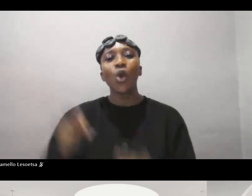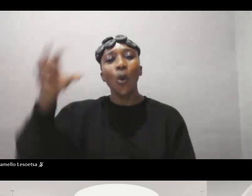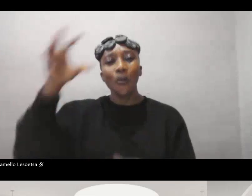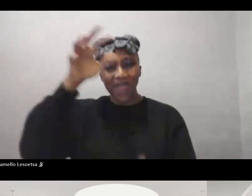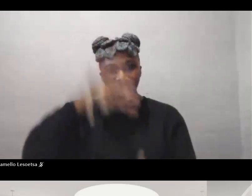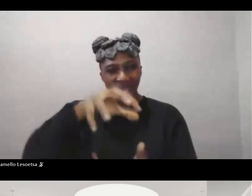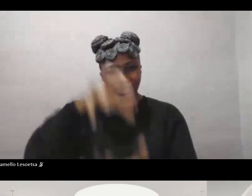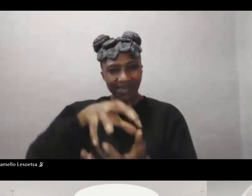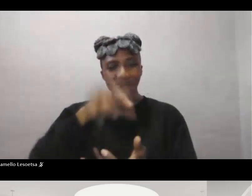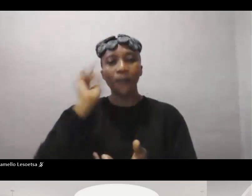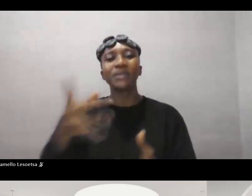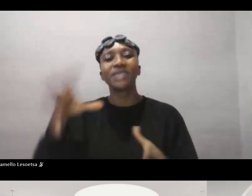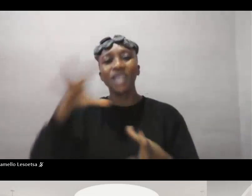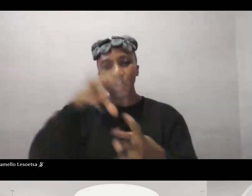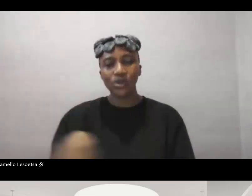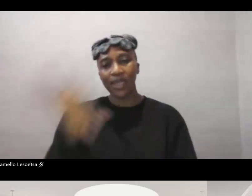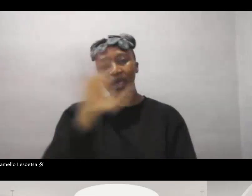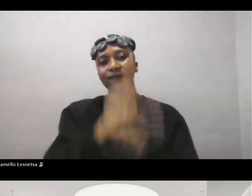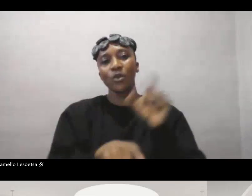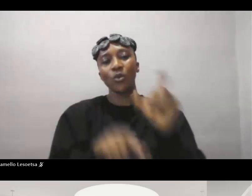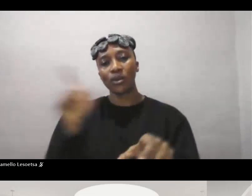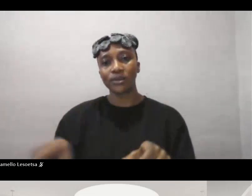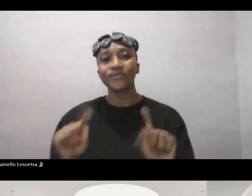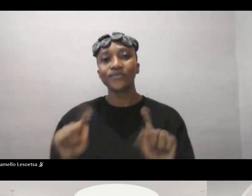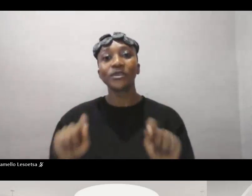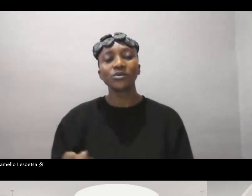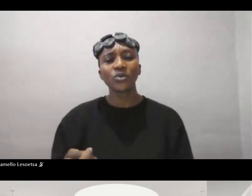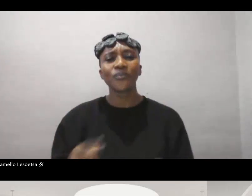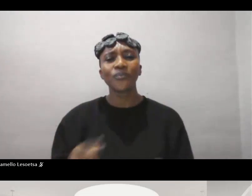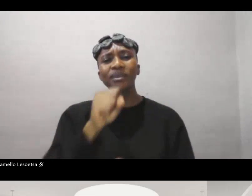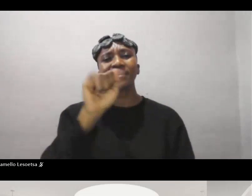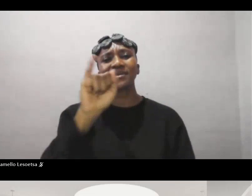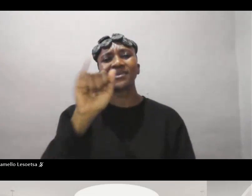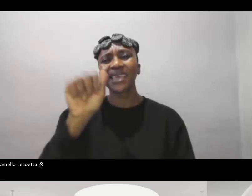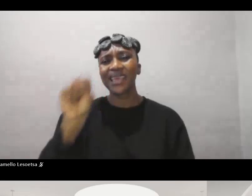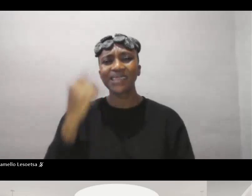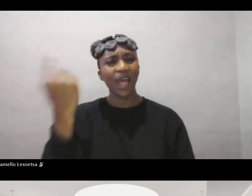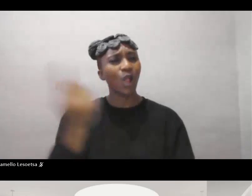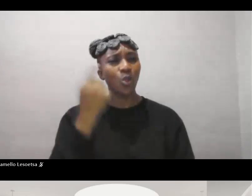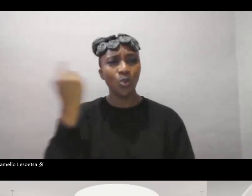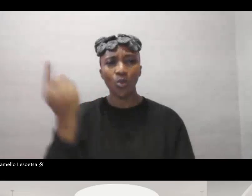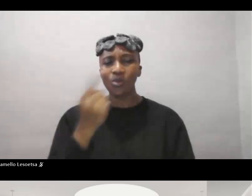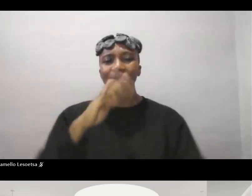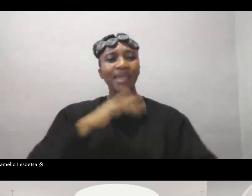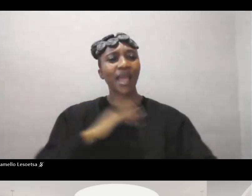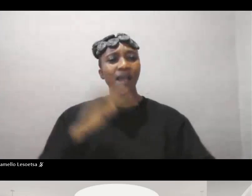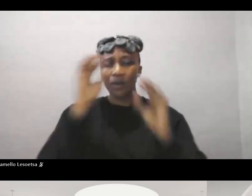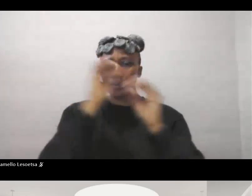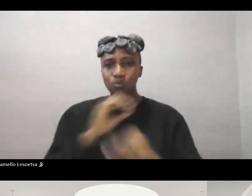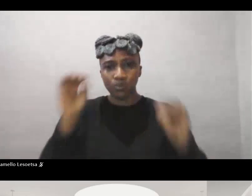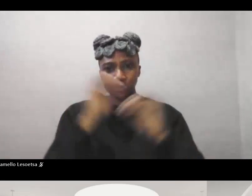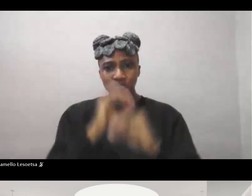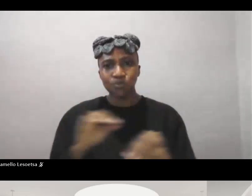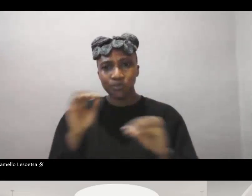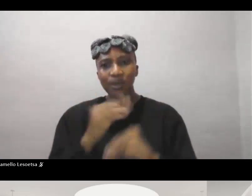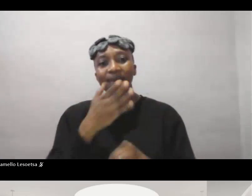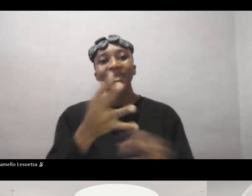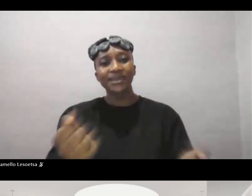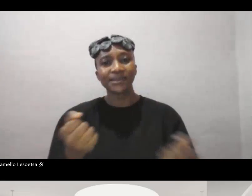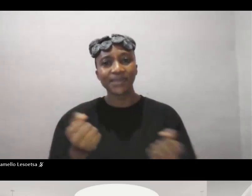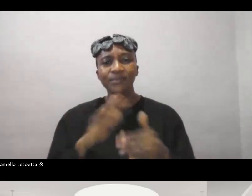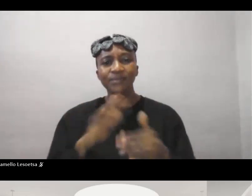everyone. So then CS alone won't be enough in this instance, because I